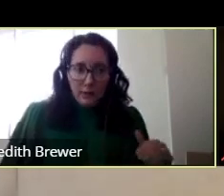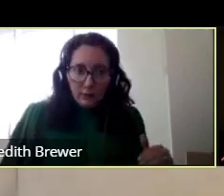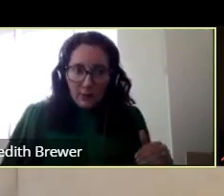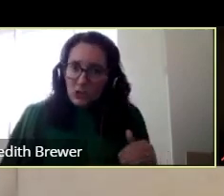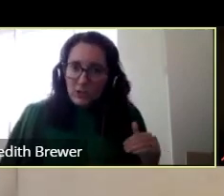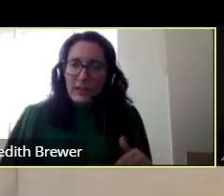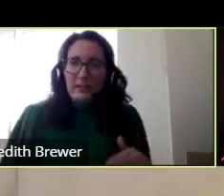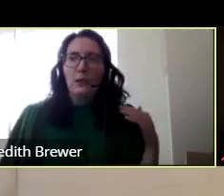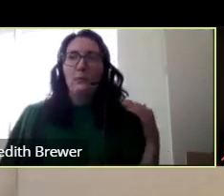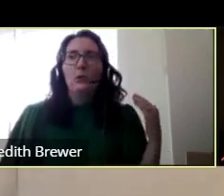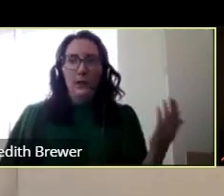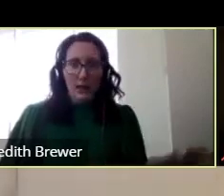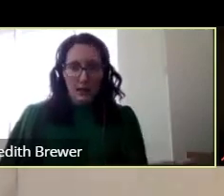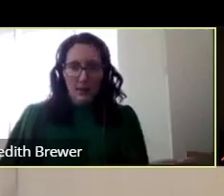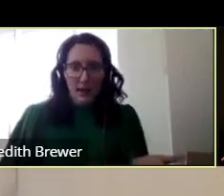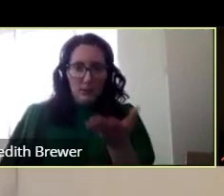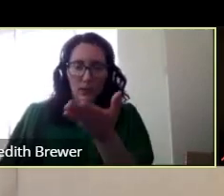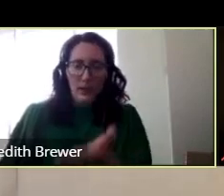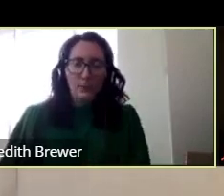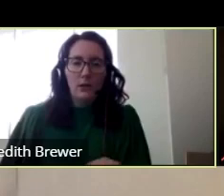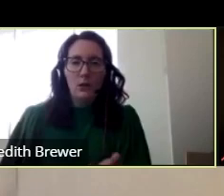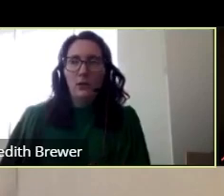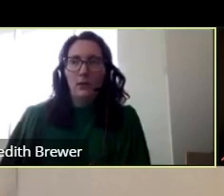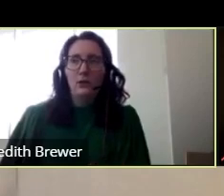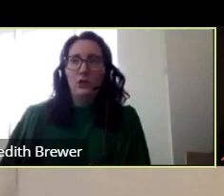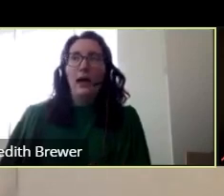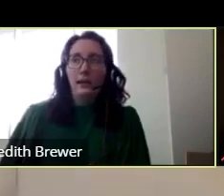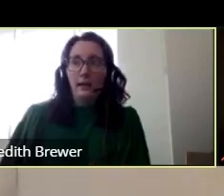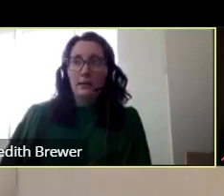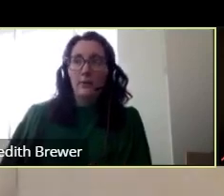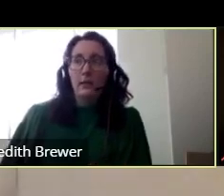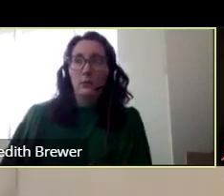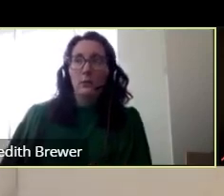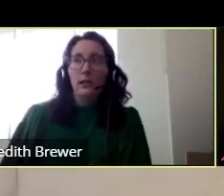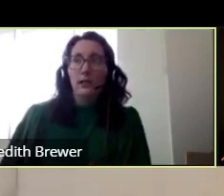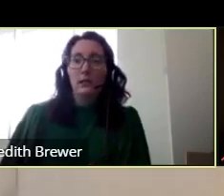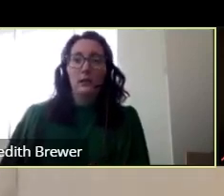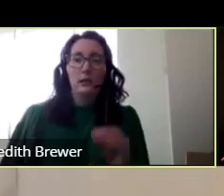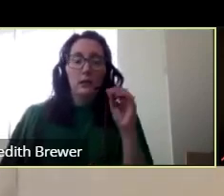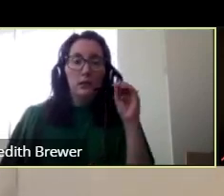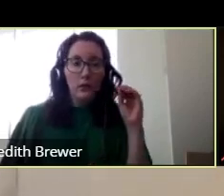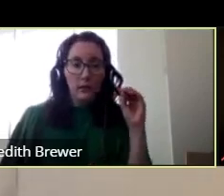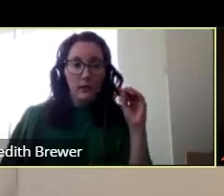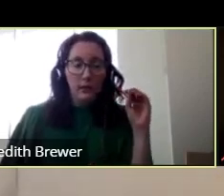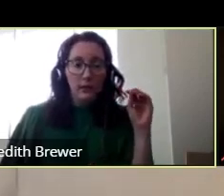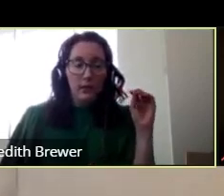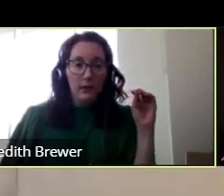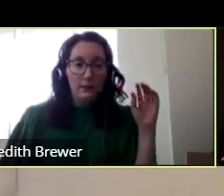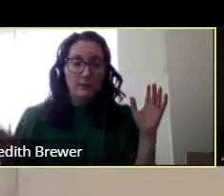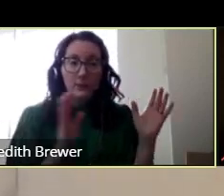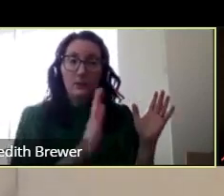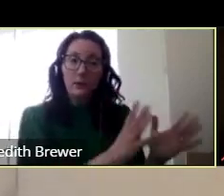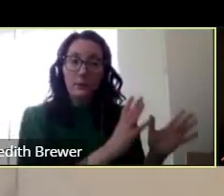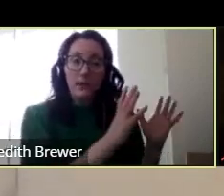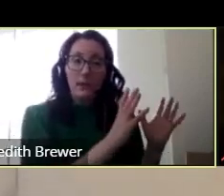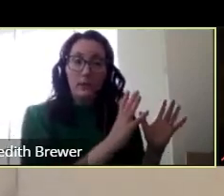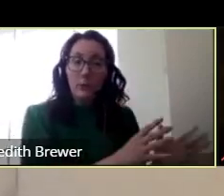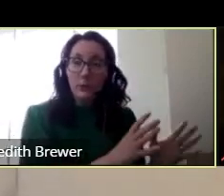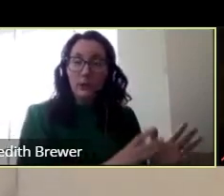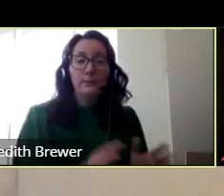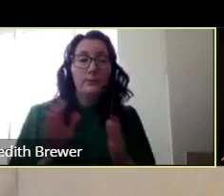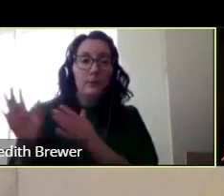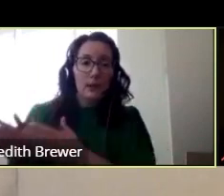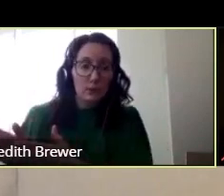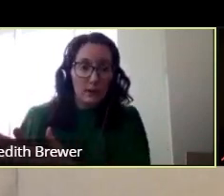of information in that table, as has been noted in the chat. It is available in the committee